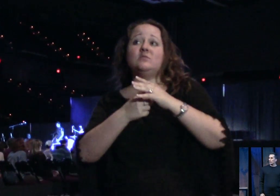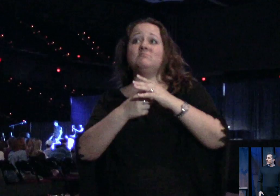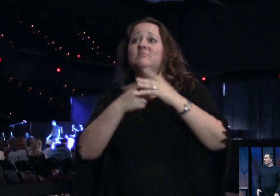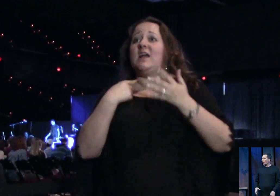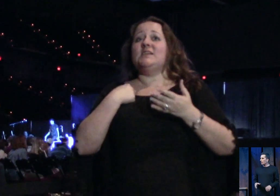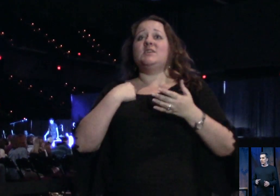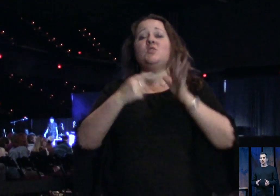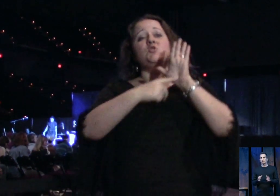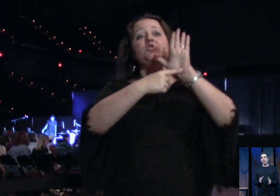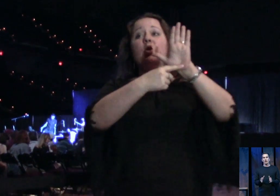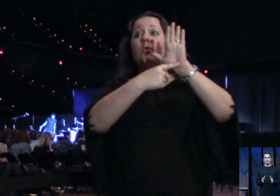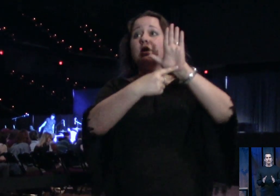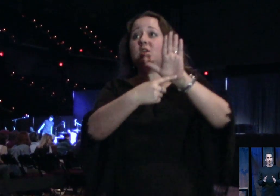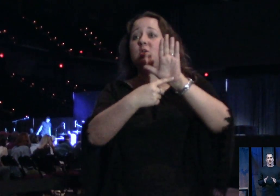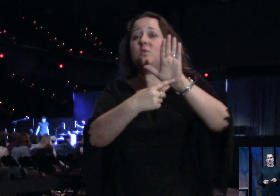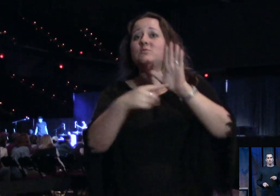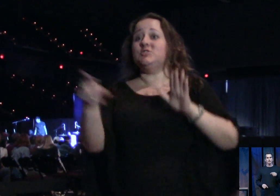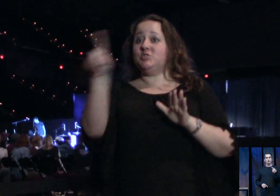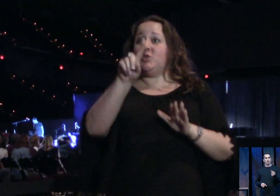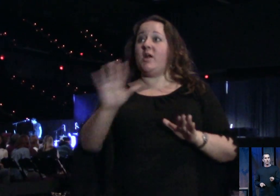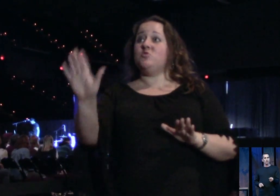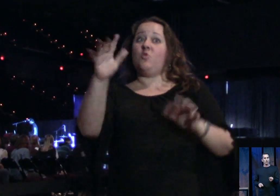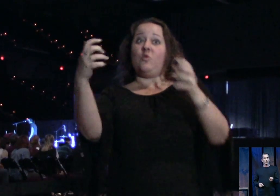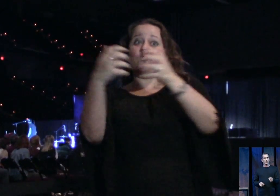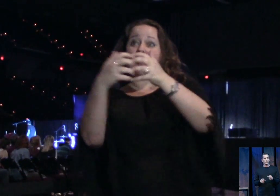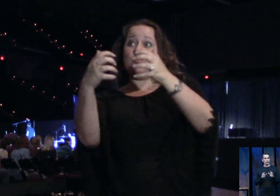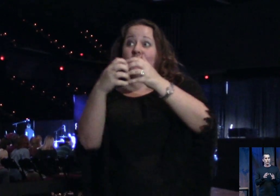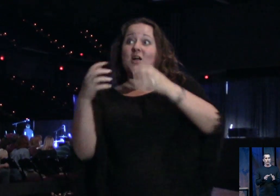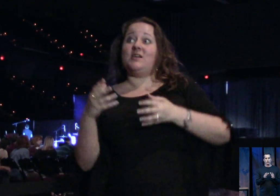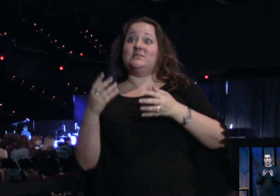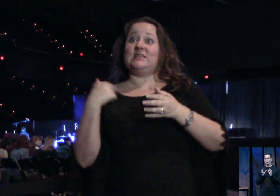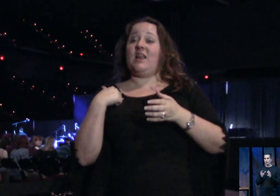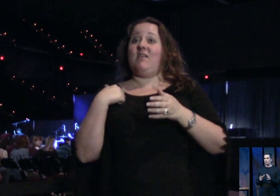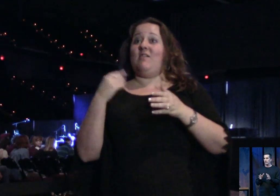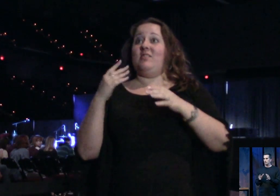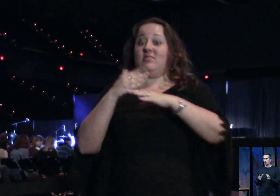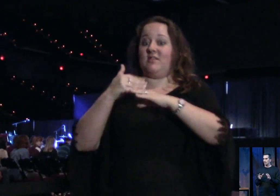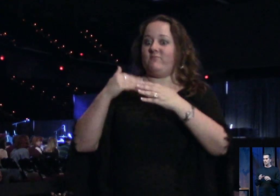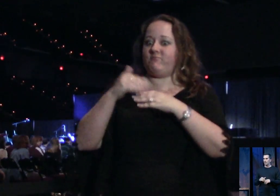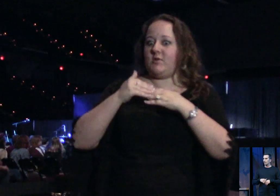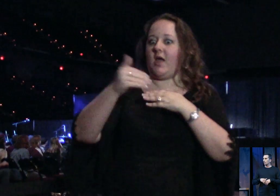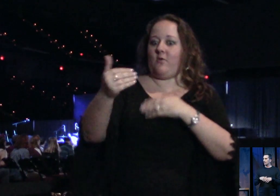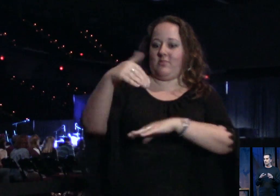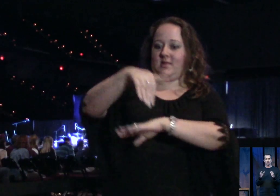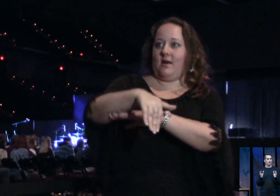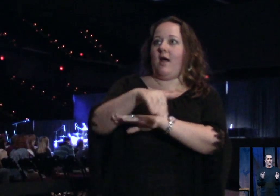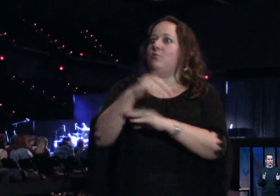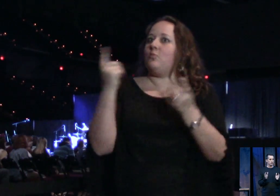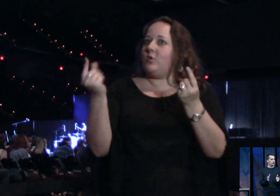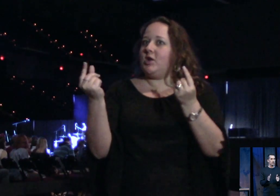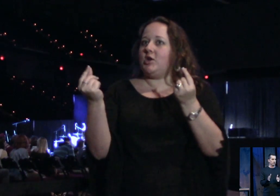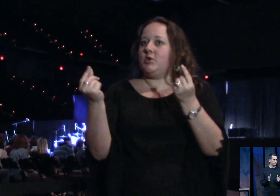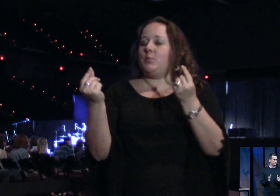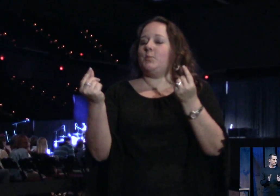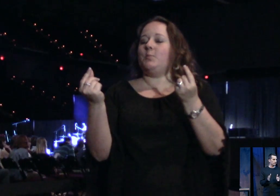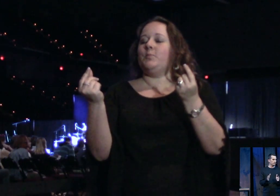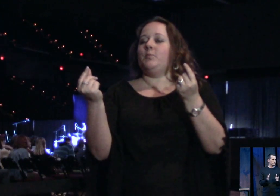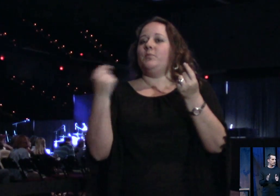Well, I want to start off tonight by simply showing you what you and your roommates are going to spend the rest of the night